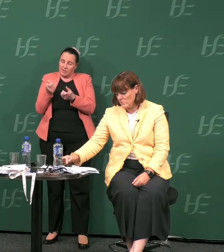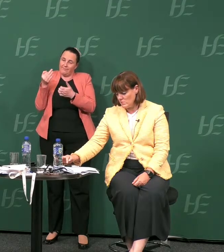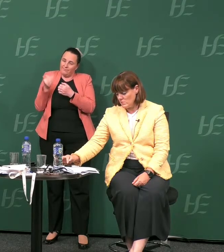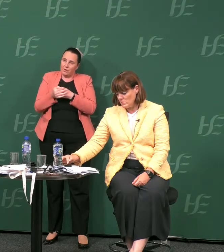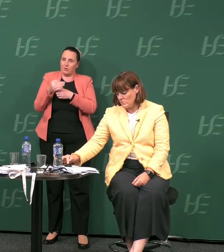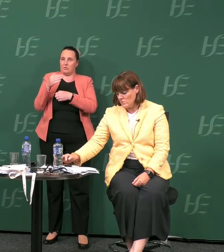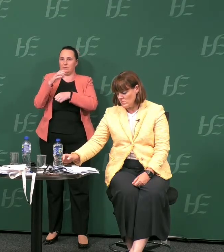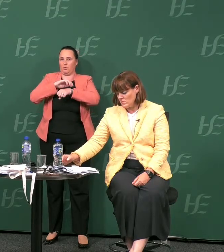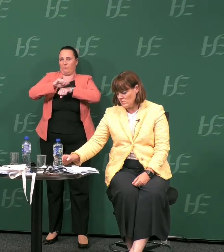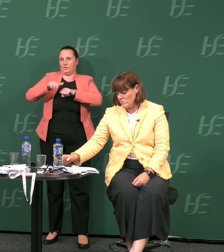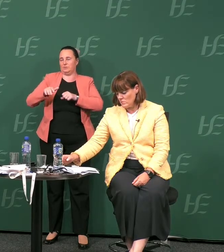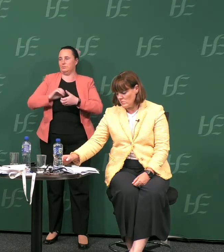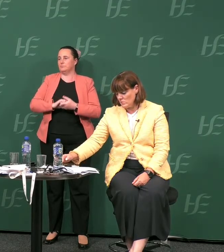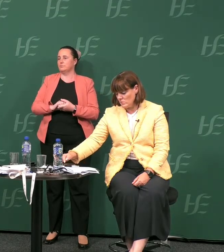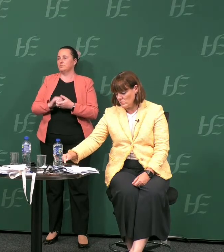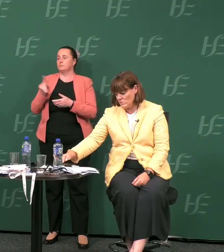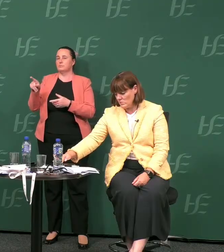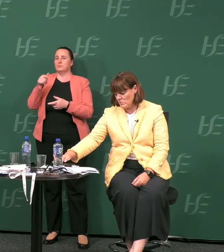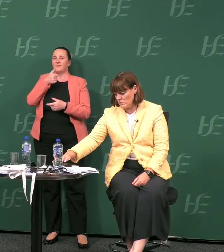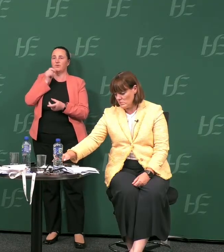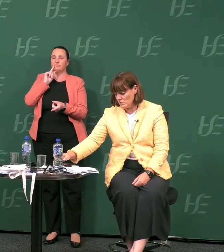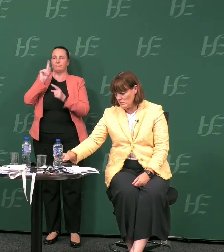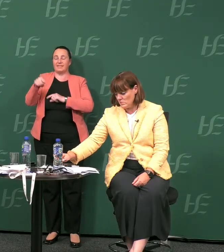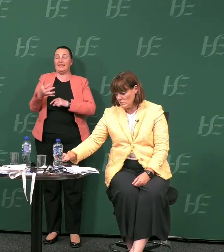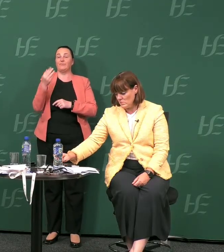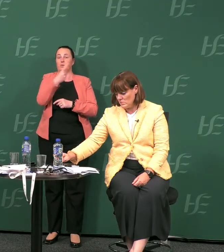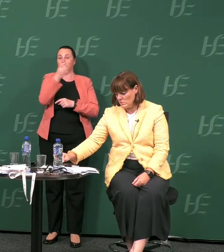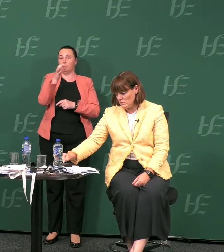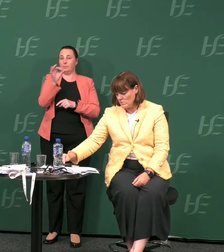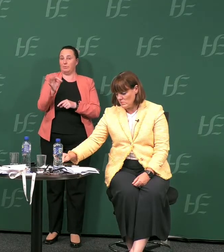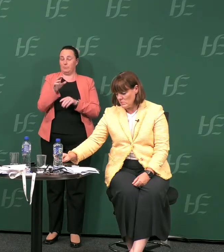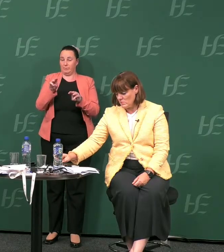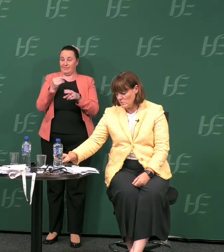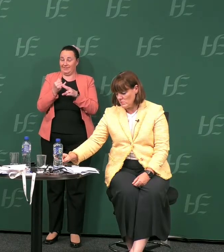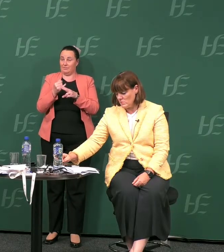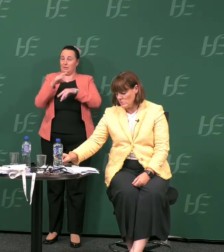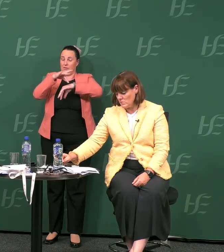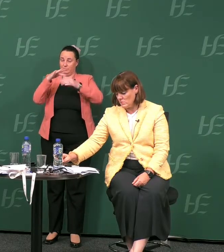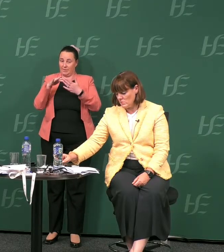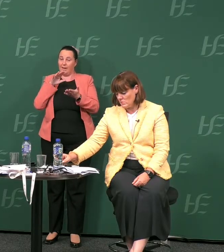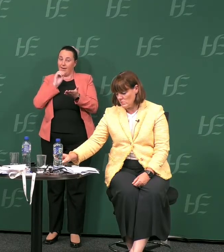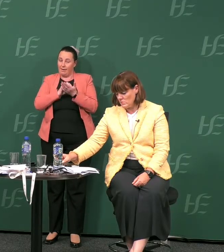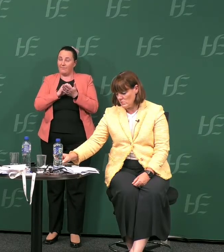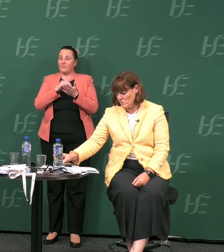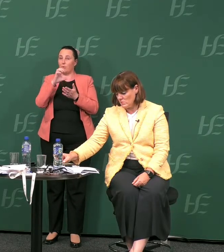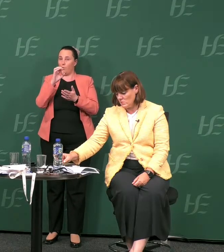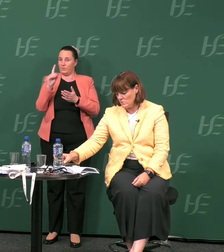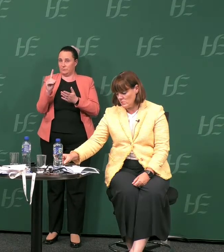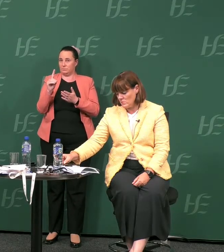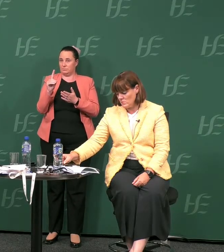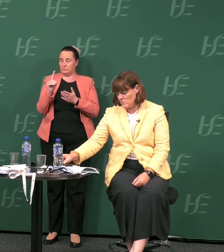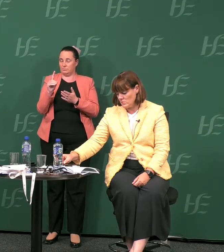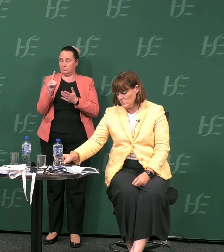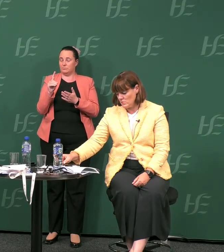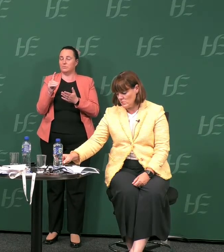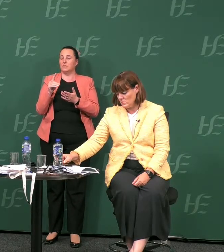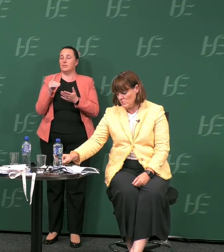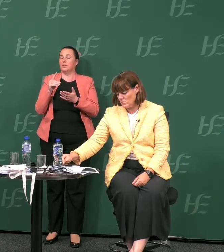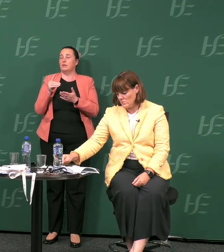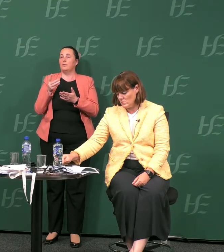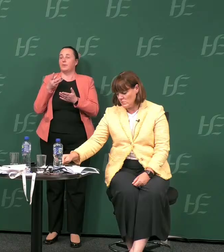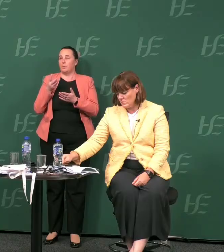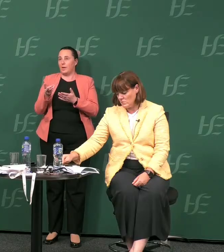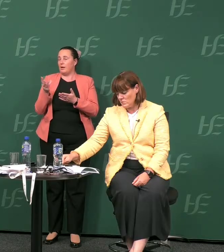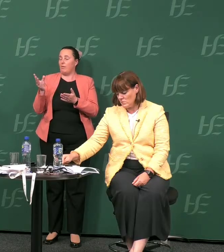COVID? Yeah, just the first thing to say, if there's 100 people in the hospital identified as COVID, at some stage they will all